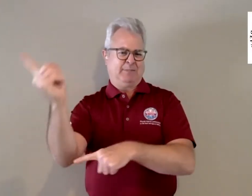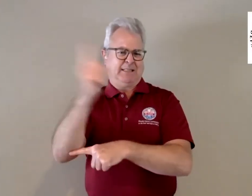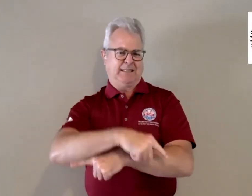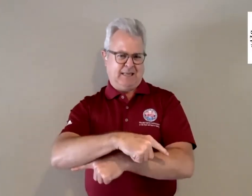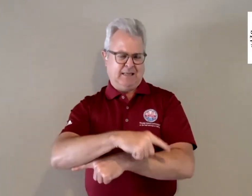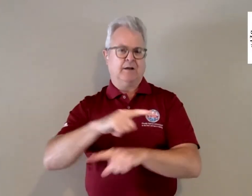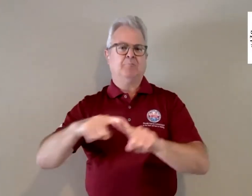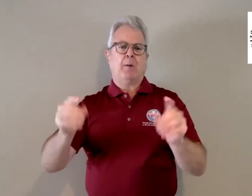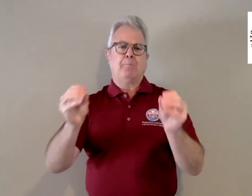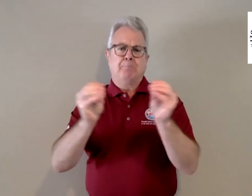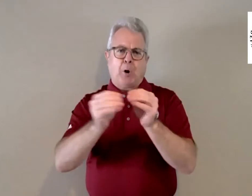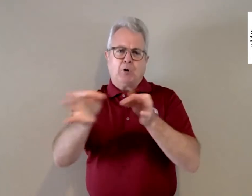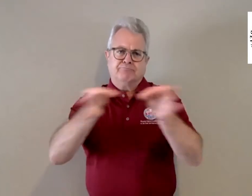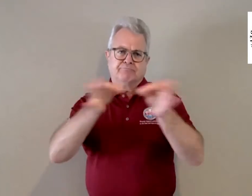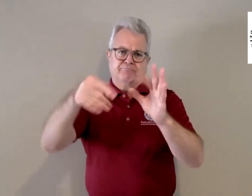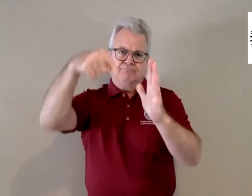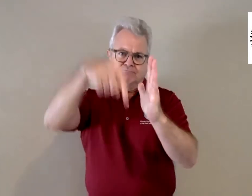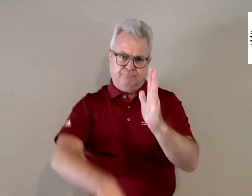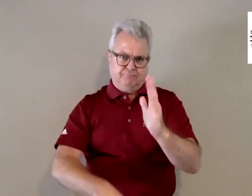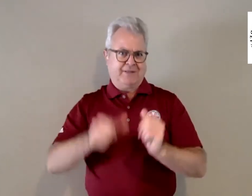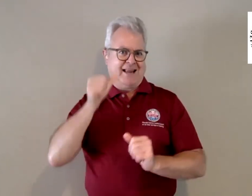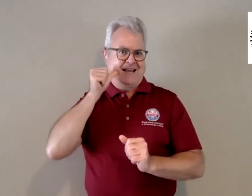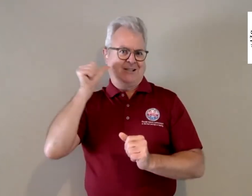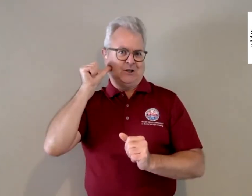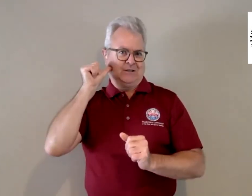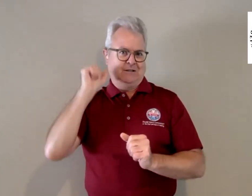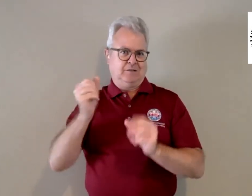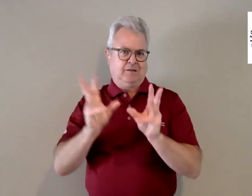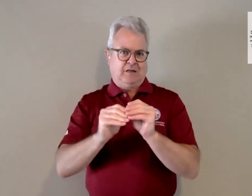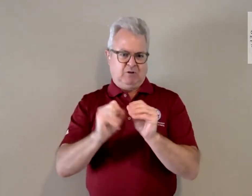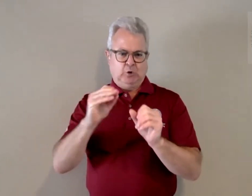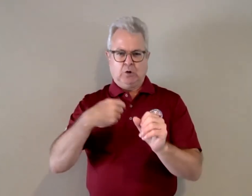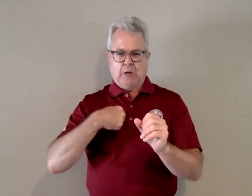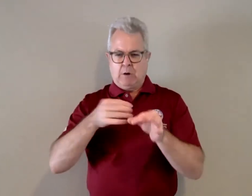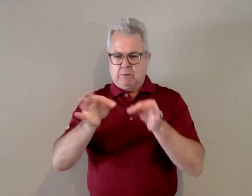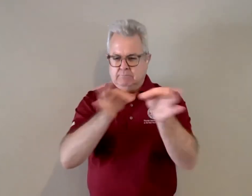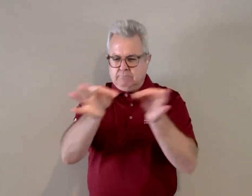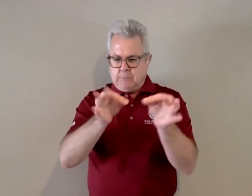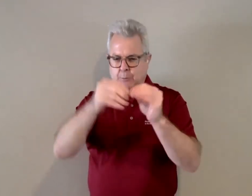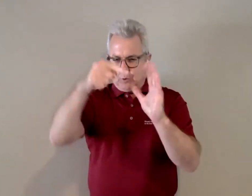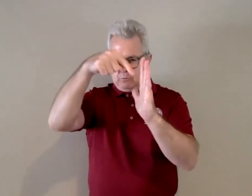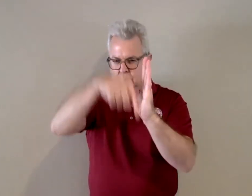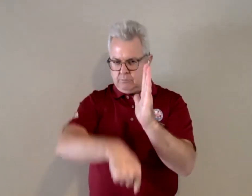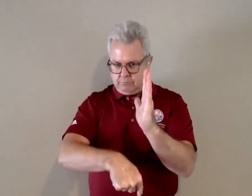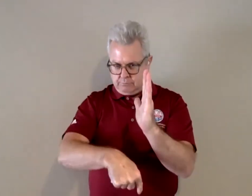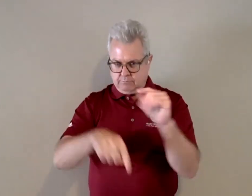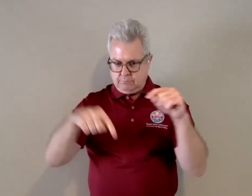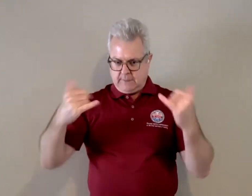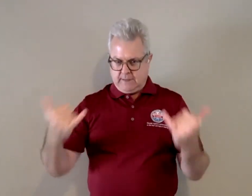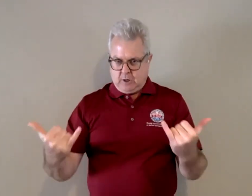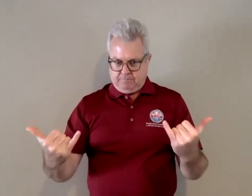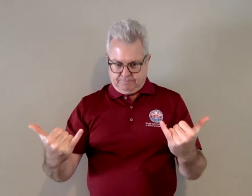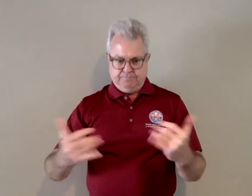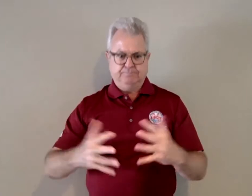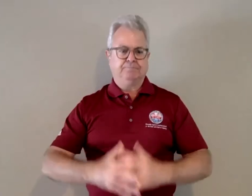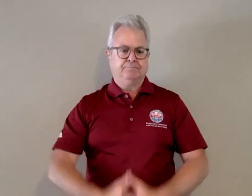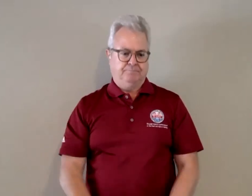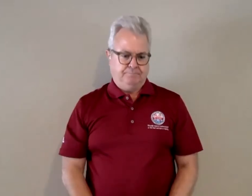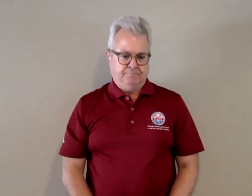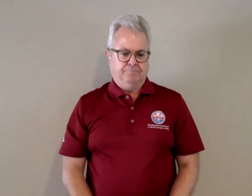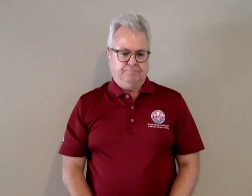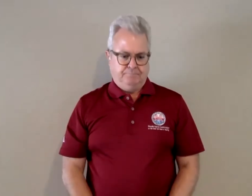it, and the Rhode Island Department of Health agreed on the same day. But yesterday during the press conference, they explained it a little